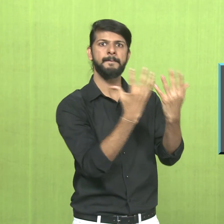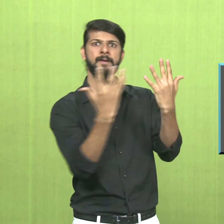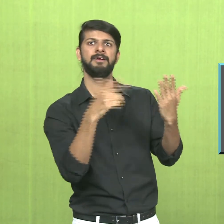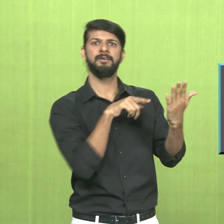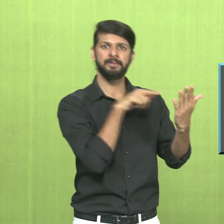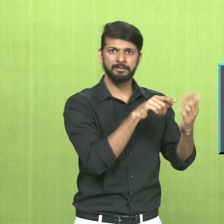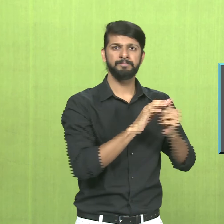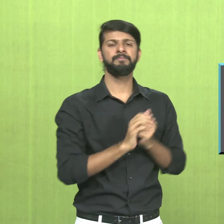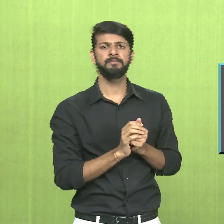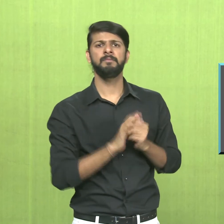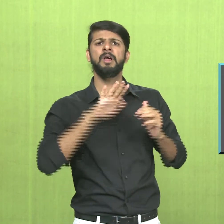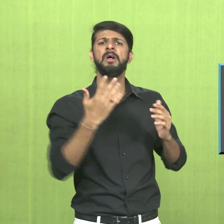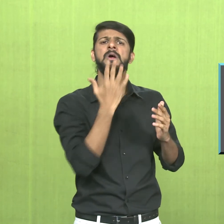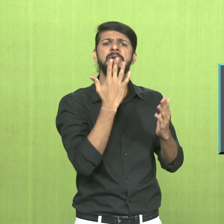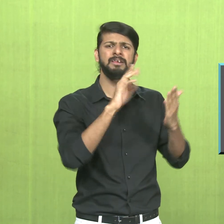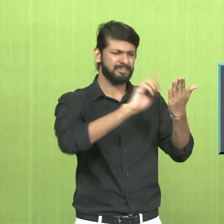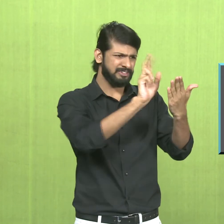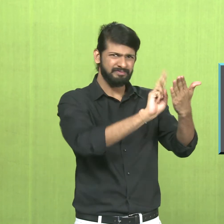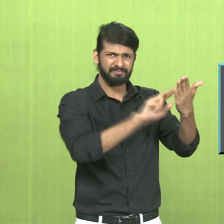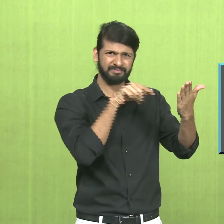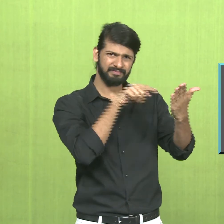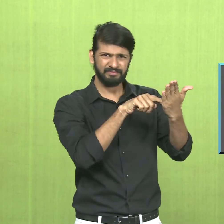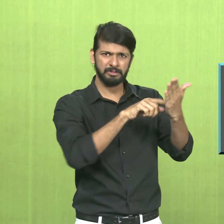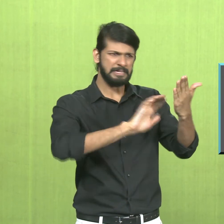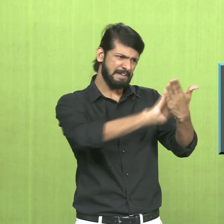sharp object to scratch and make the design.